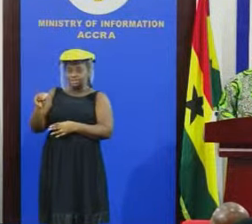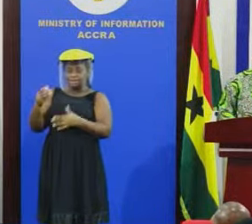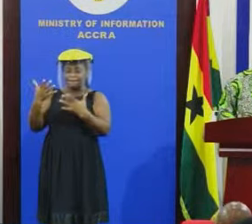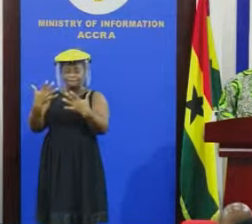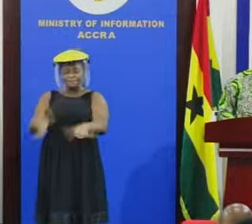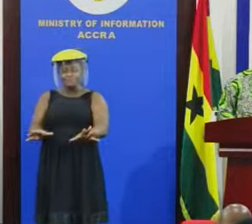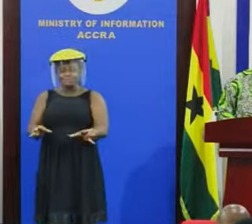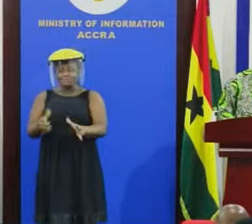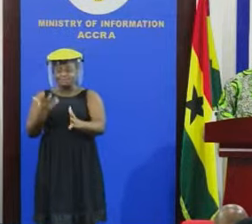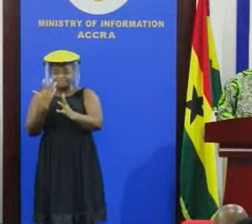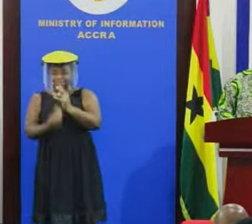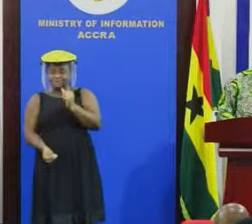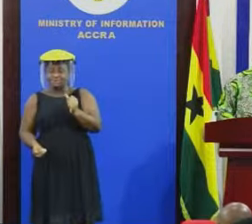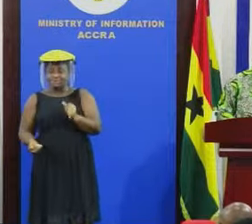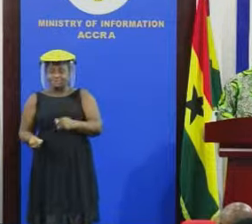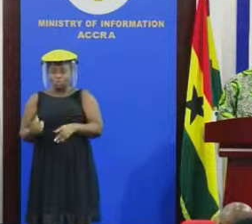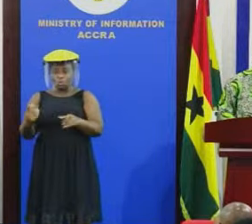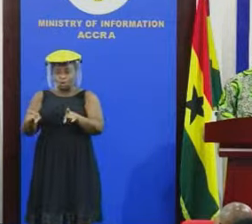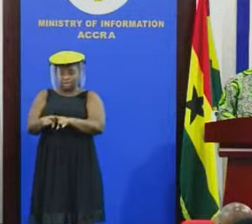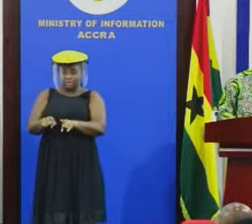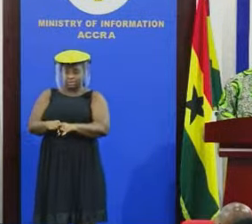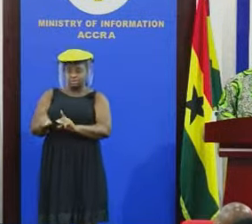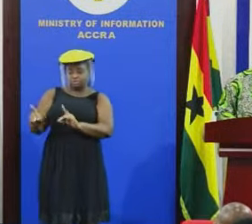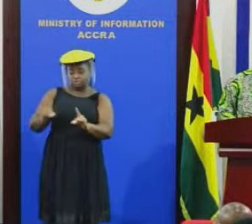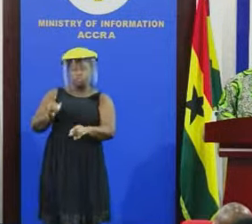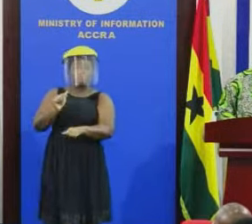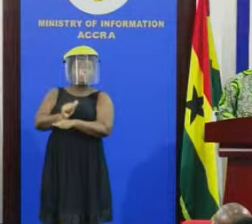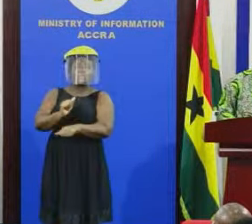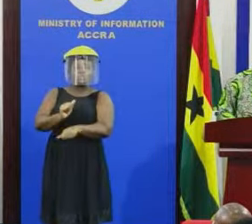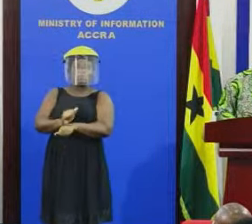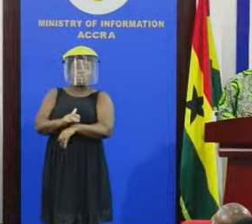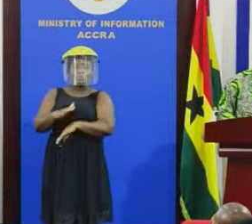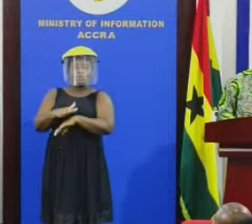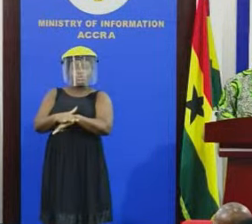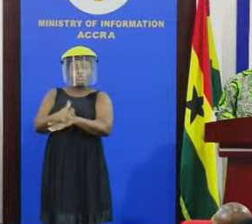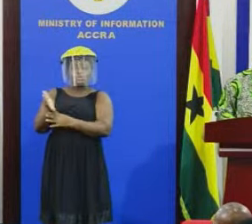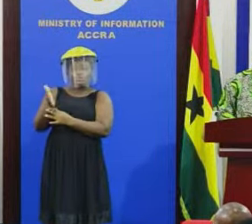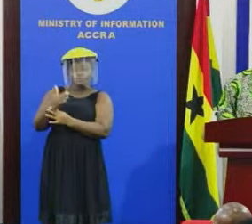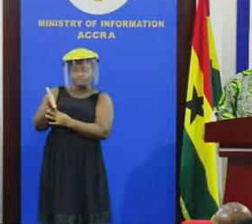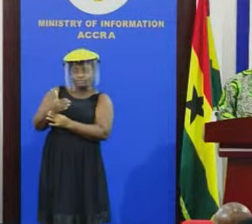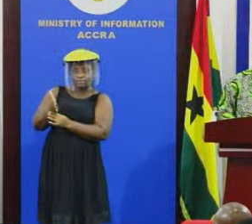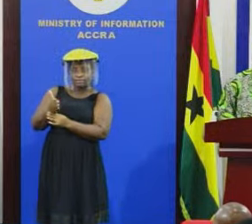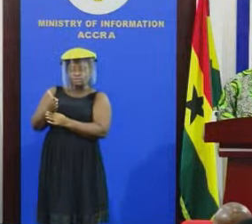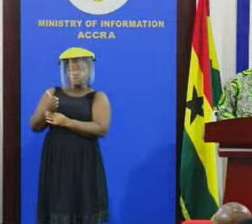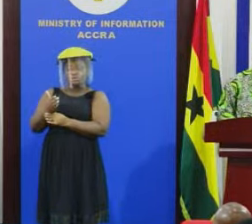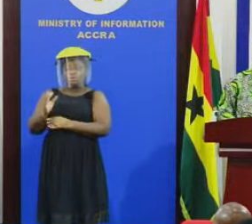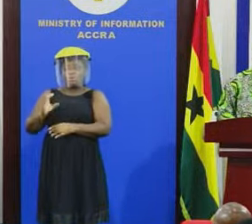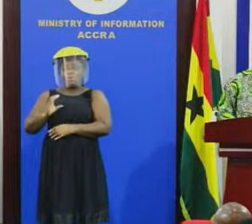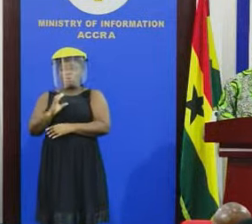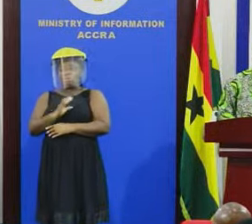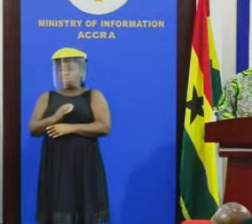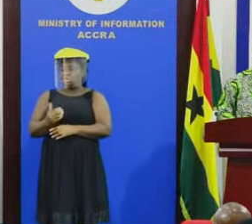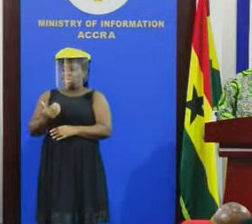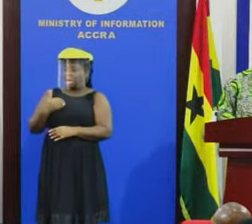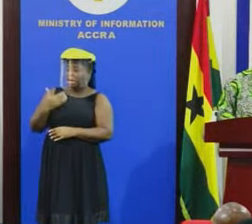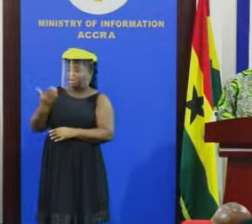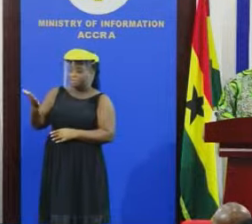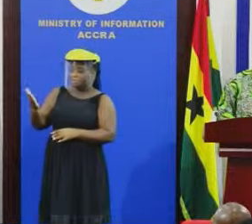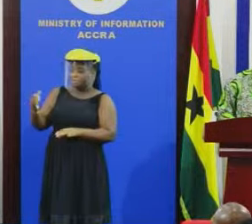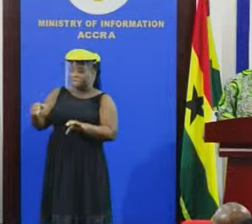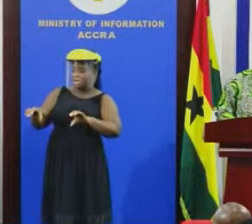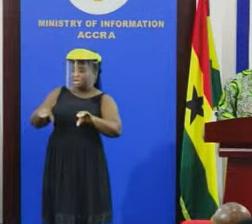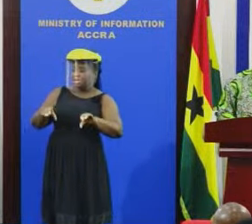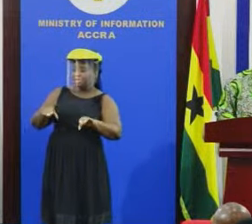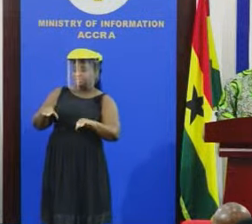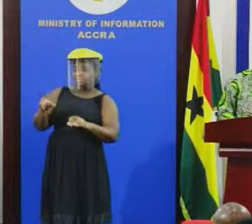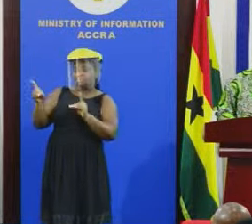got missing while discharging his functions on behalf of the Fisheries Commission, we have our acting